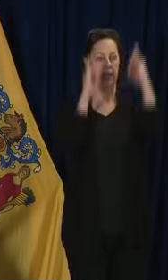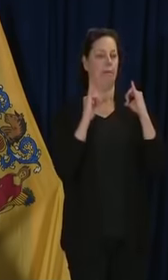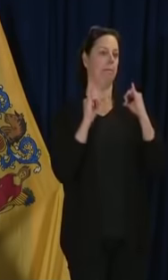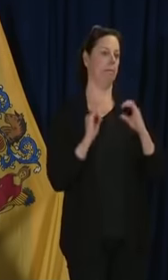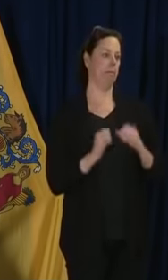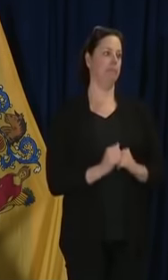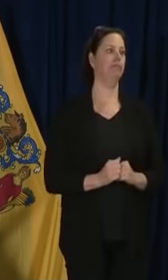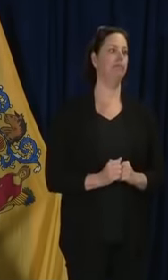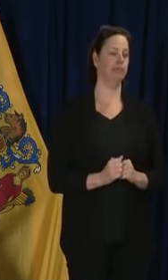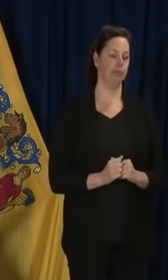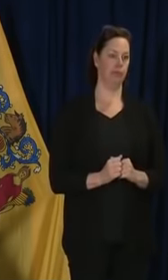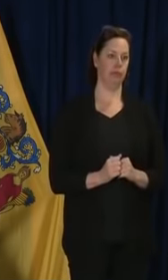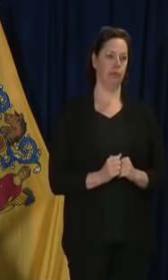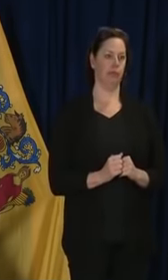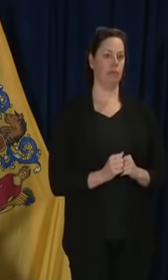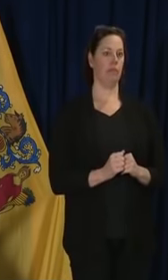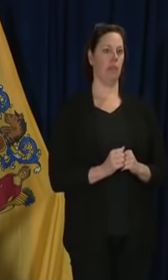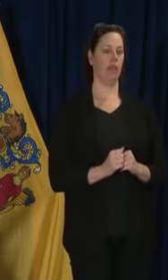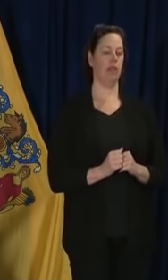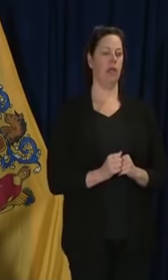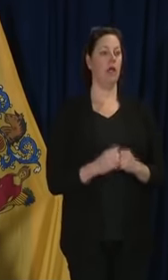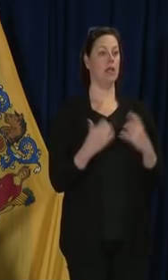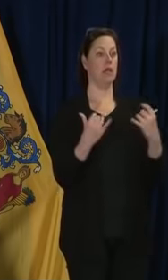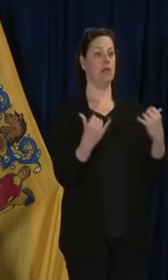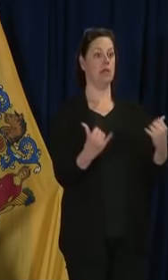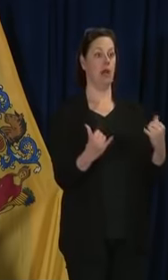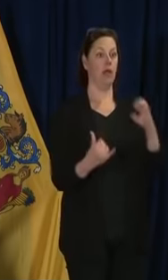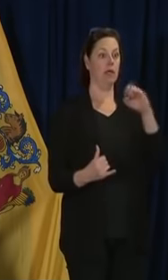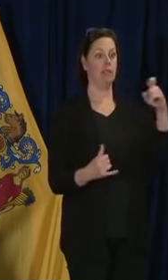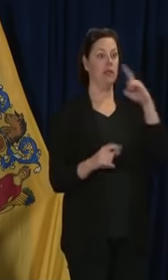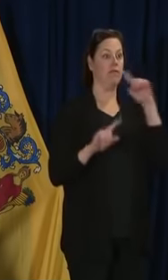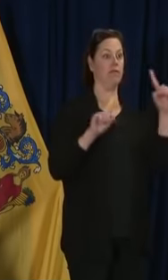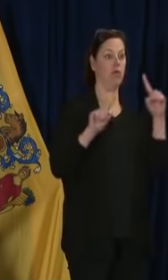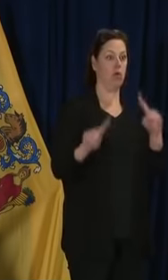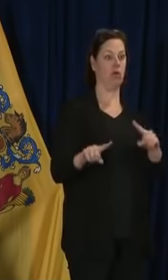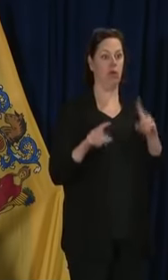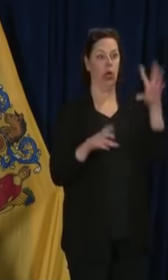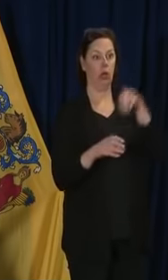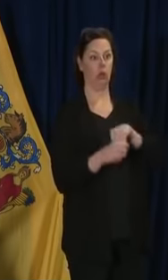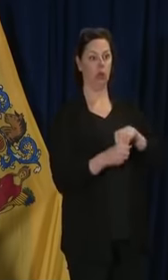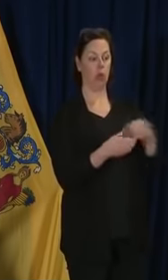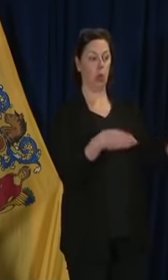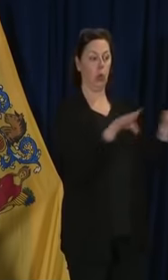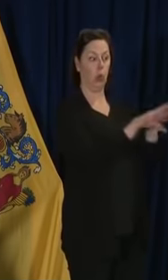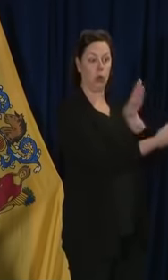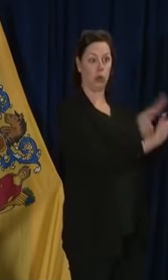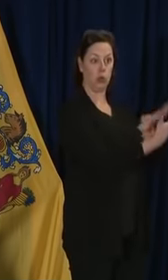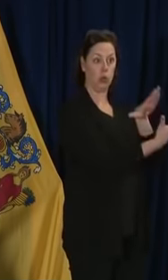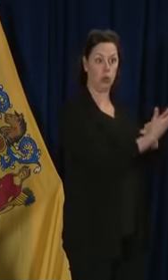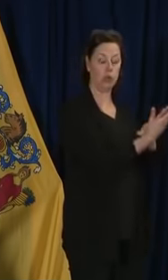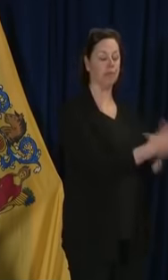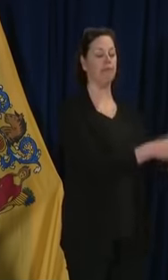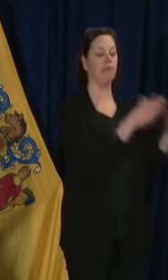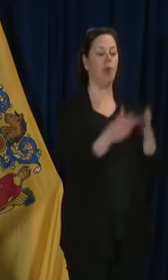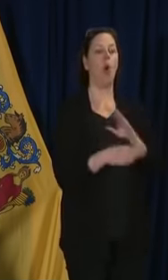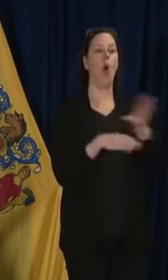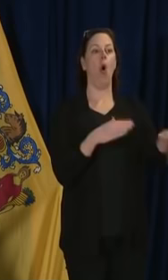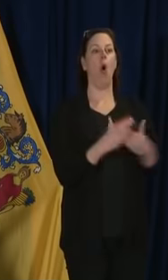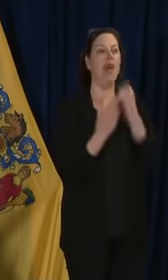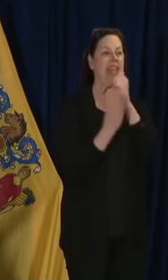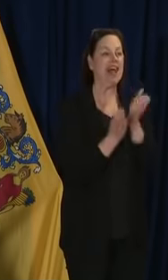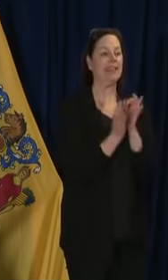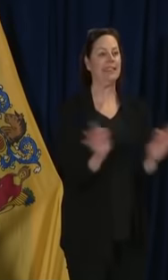announcing. So, here goes in some other steps. All non-essential and